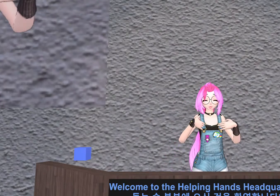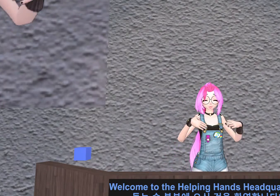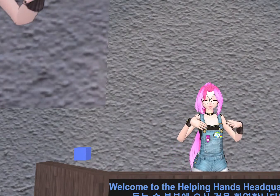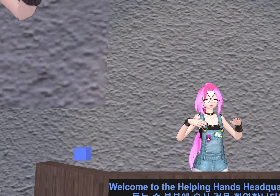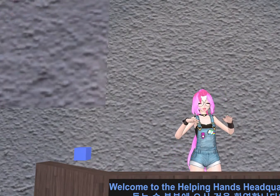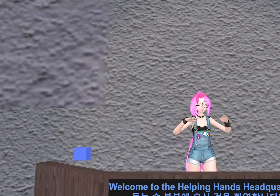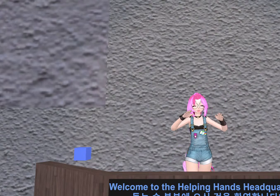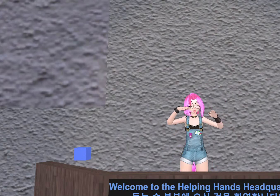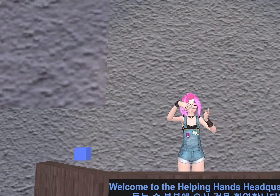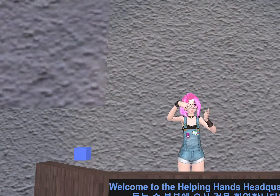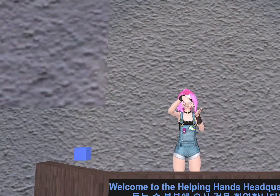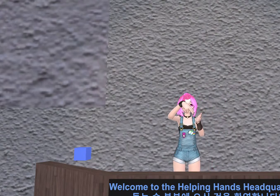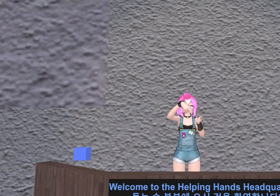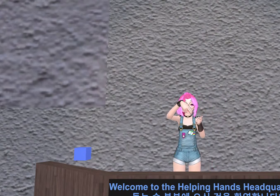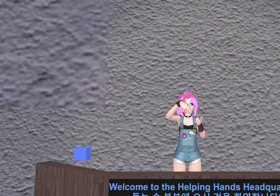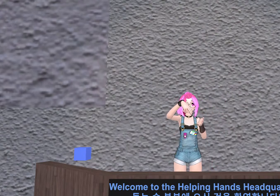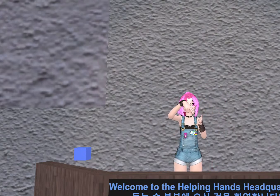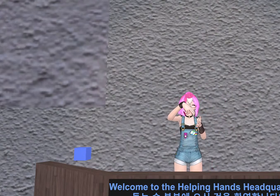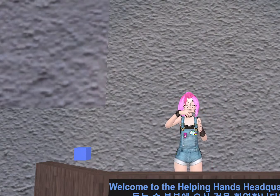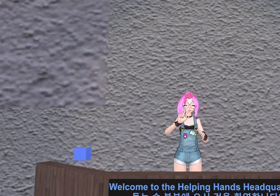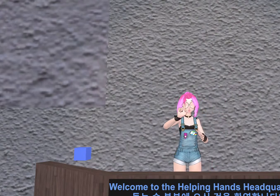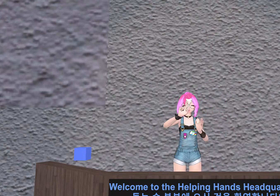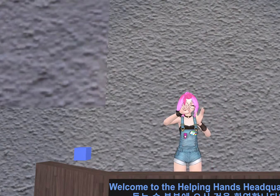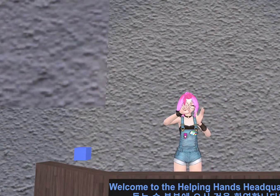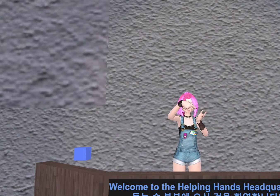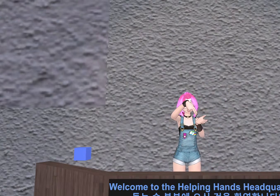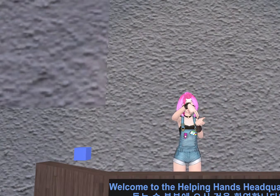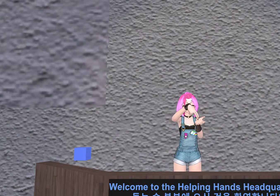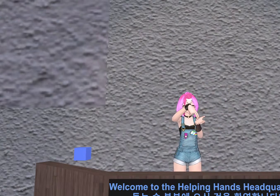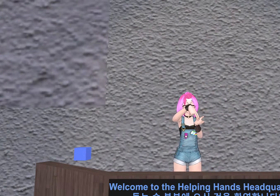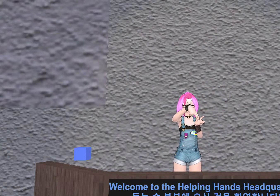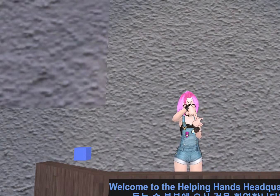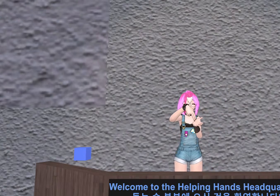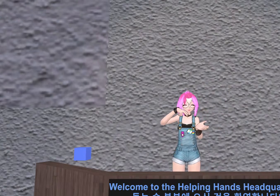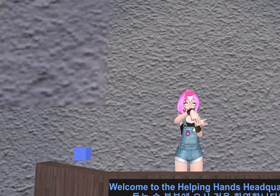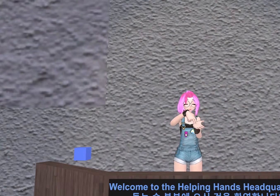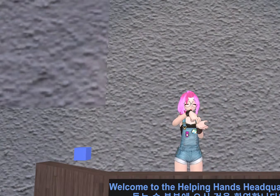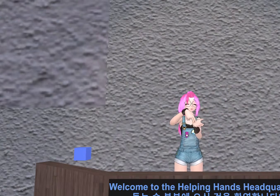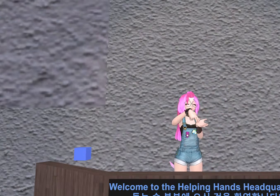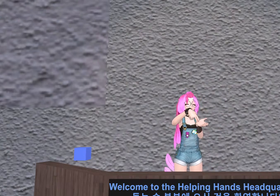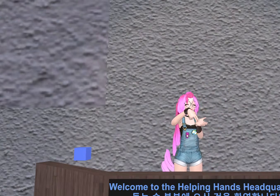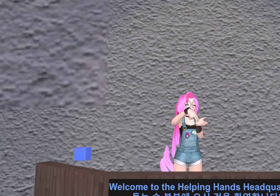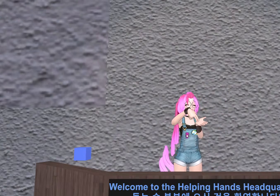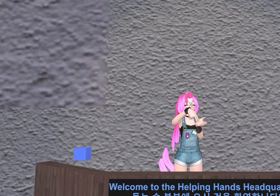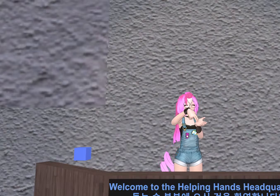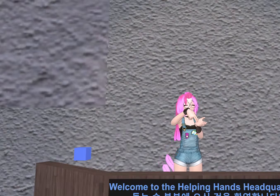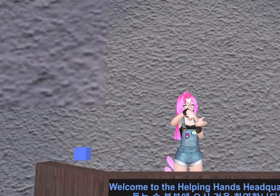thing. Do you guys just have like everyone will be standing and then for like a split second they'll be like,